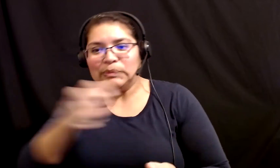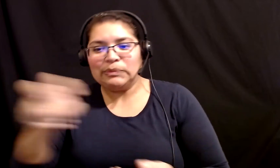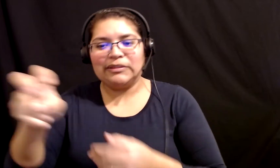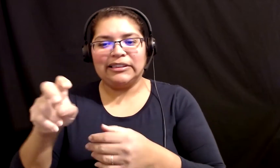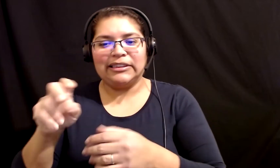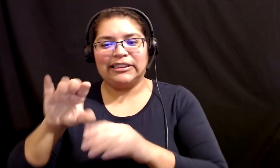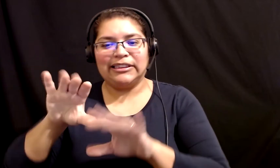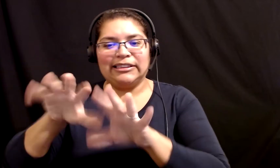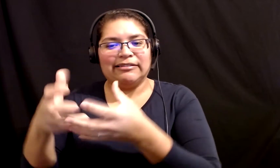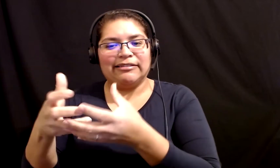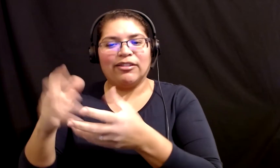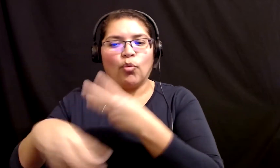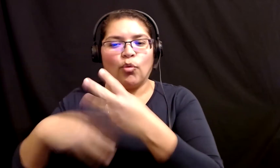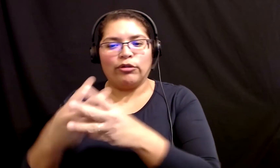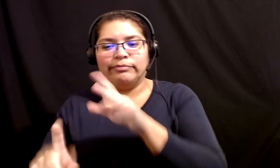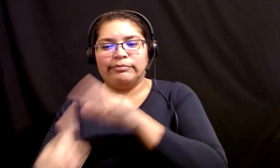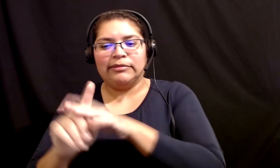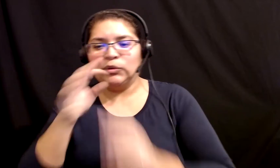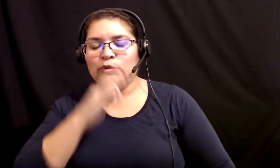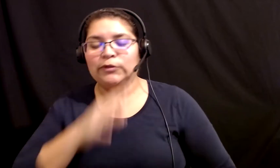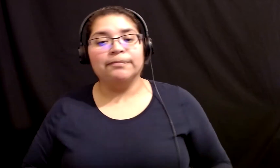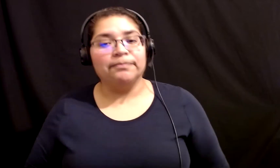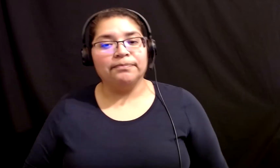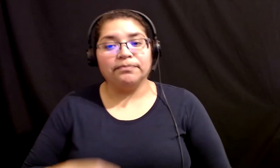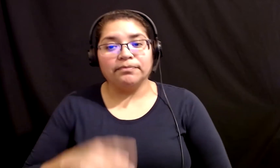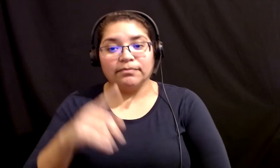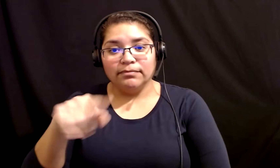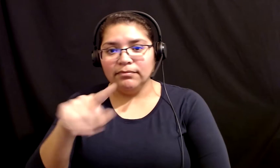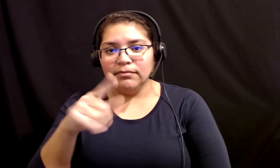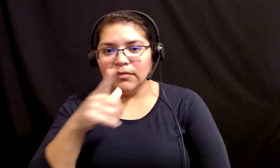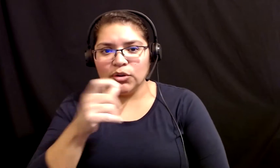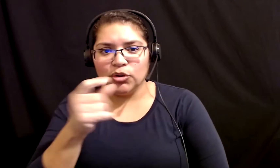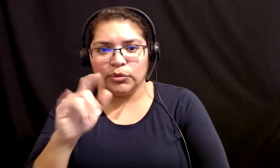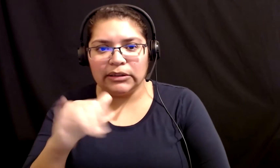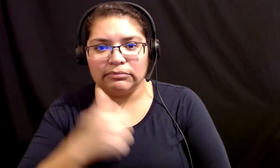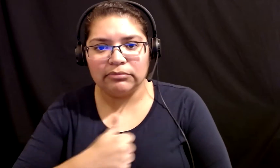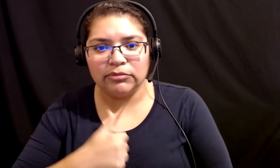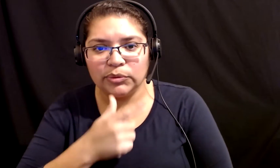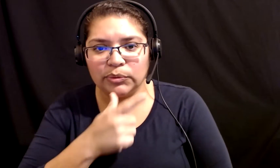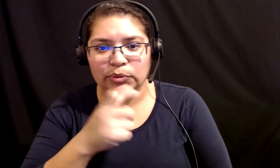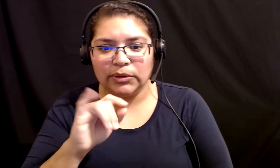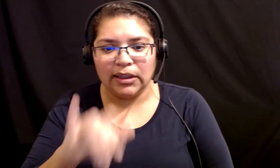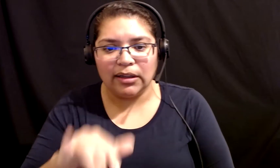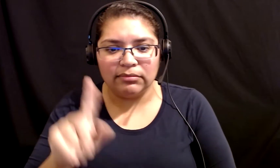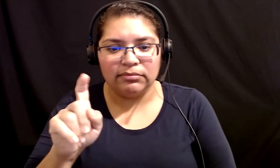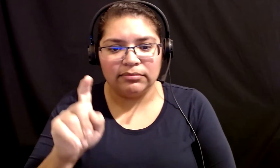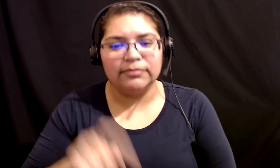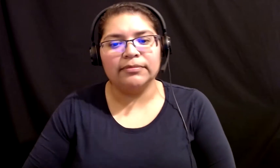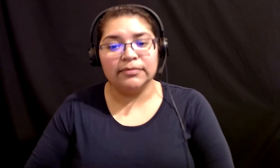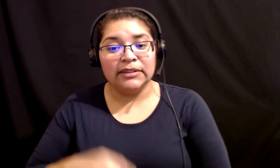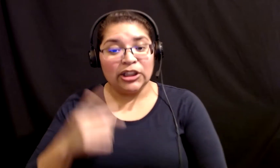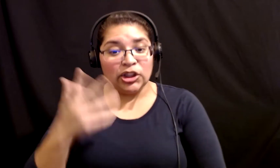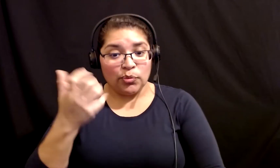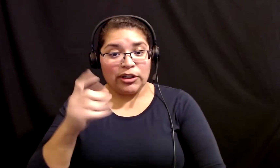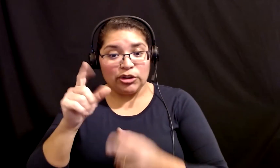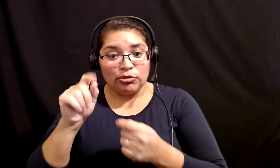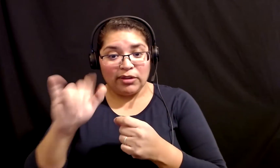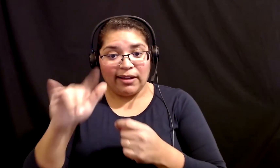much. And Johanna, are you doing that or am I? I'm sorry. No, do you mind doing that? Go